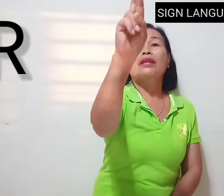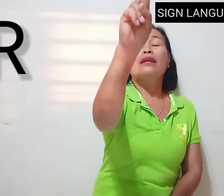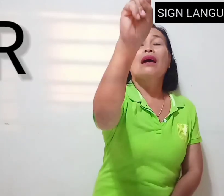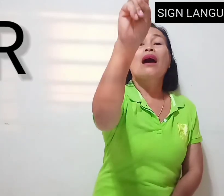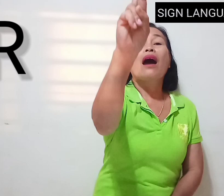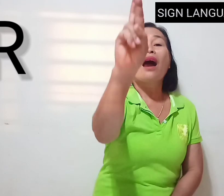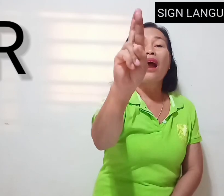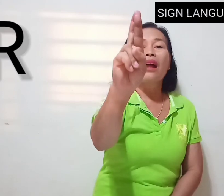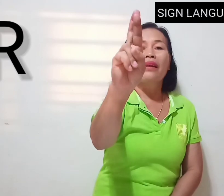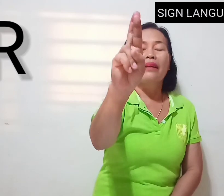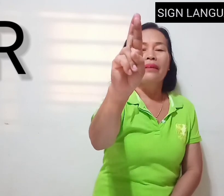Letter R.